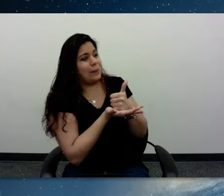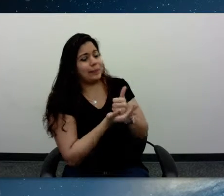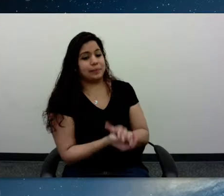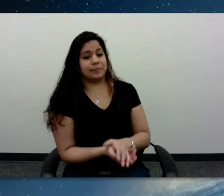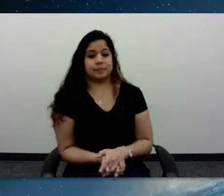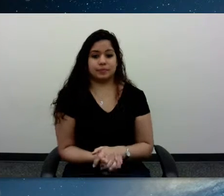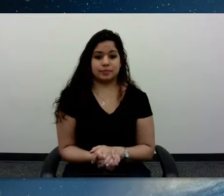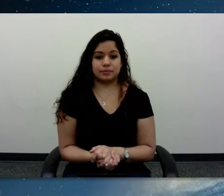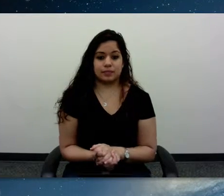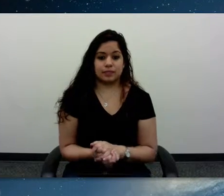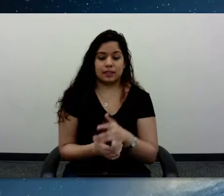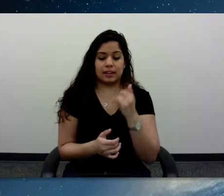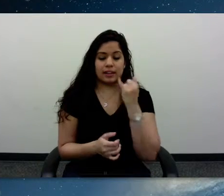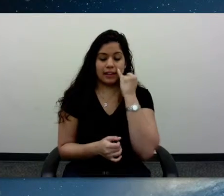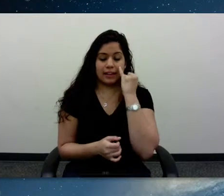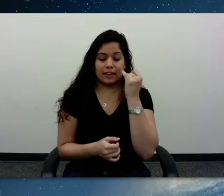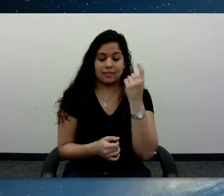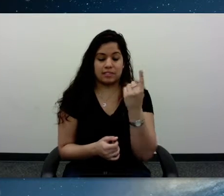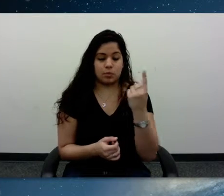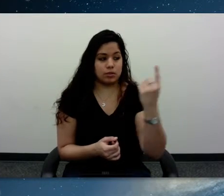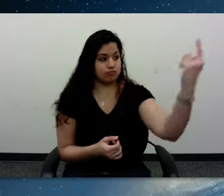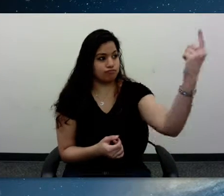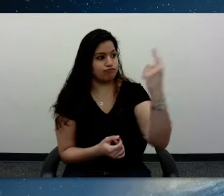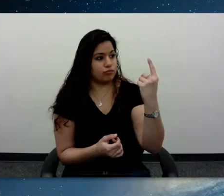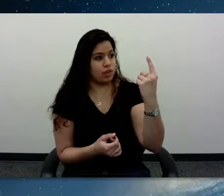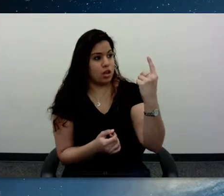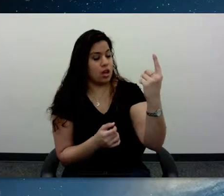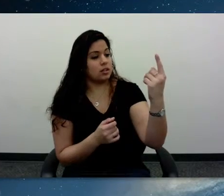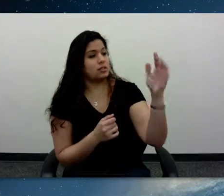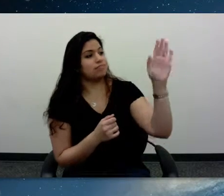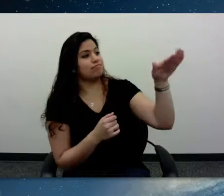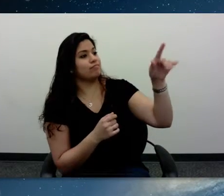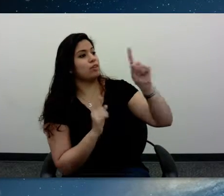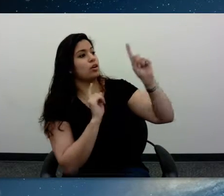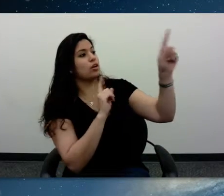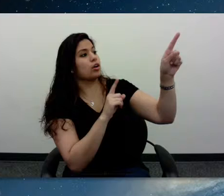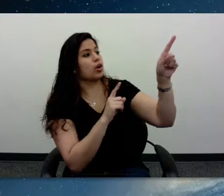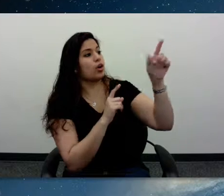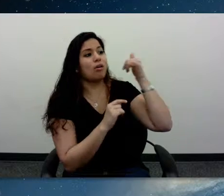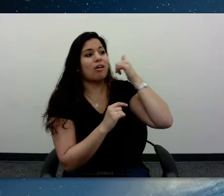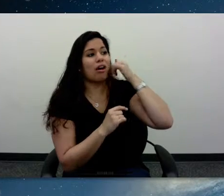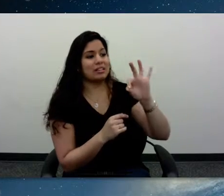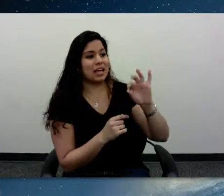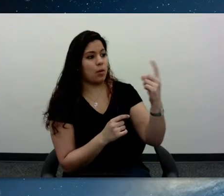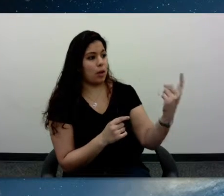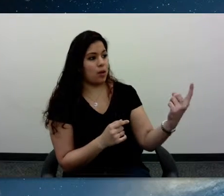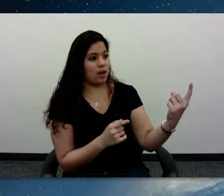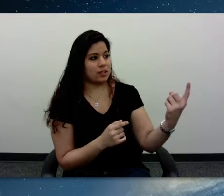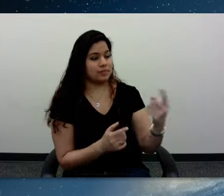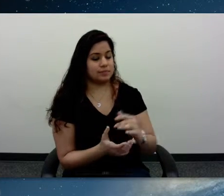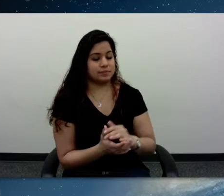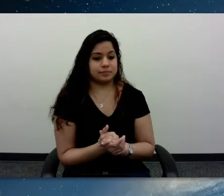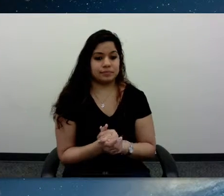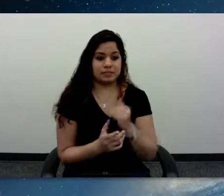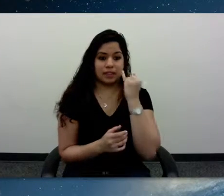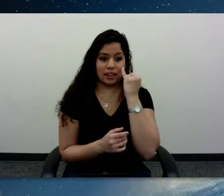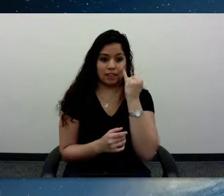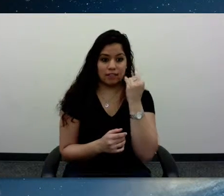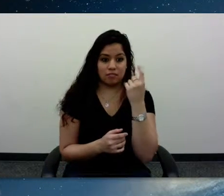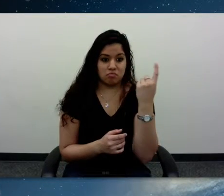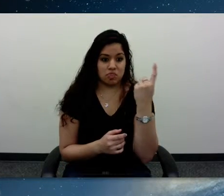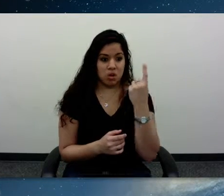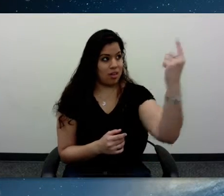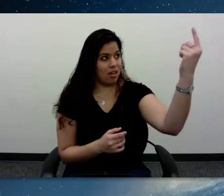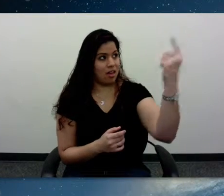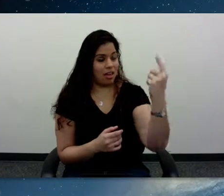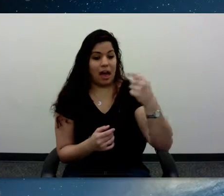If someone comes, great. I tell them to go call 911 and get me an AED. If no one comes, then I'm going to go leave to